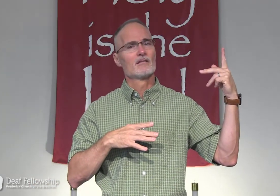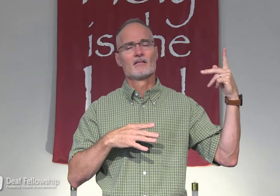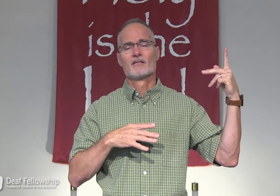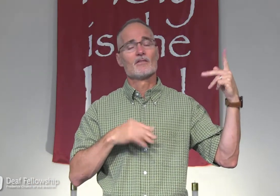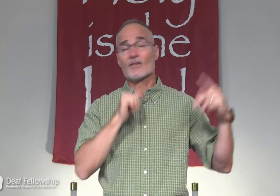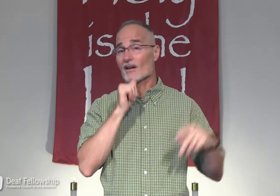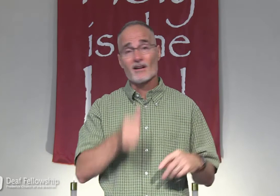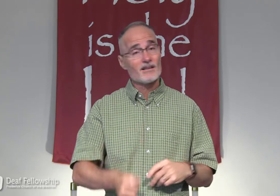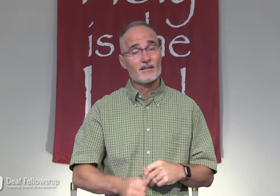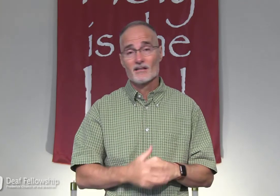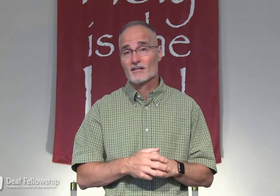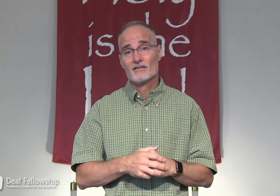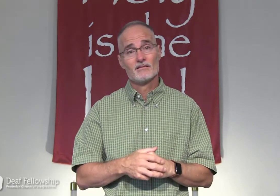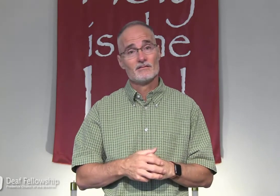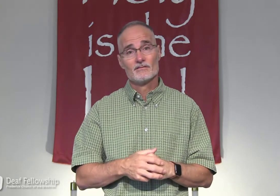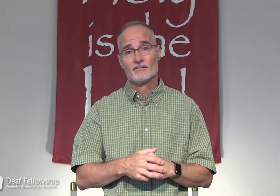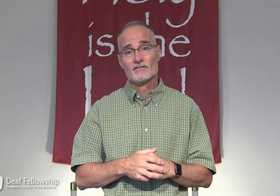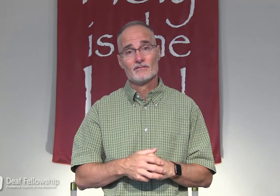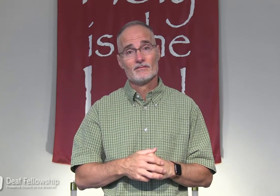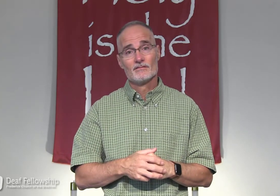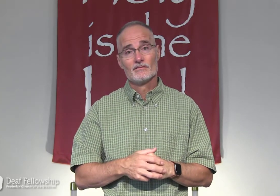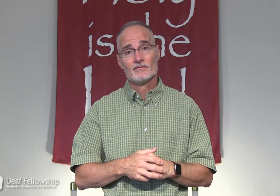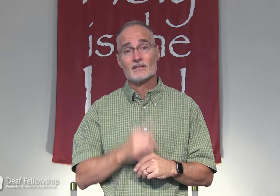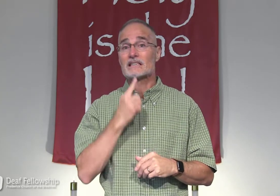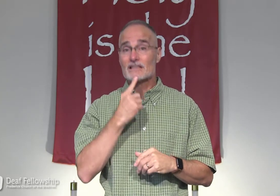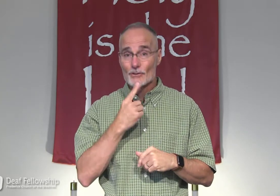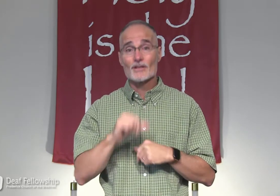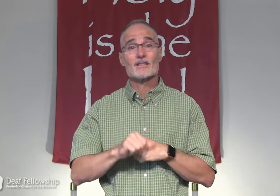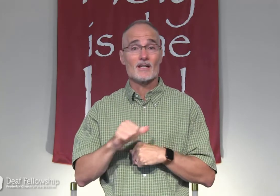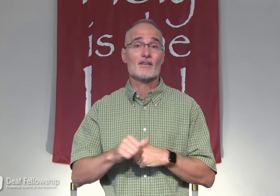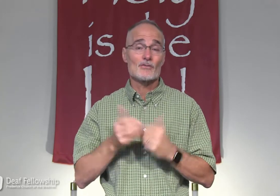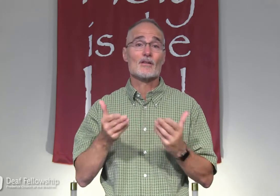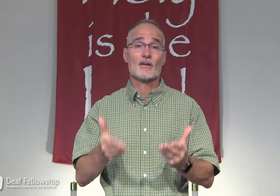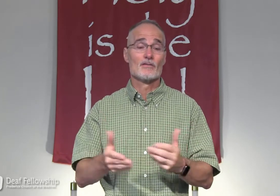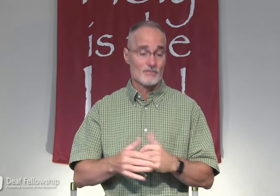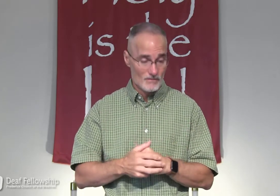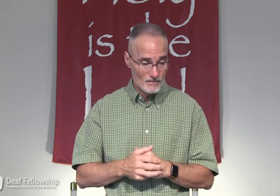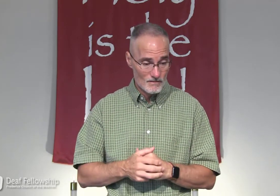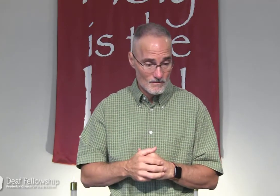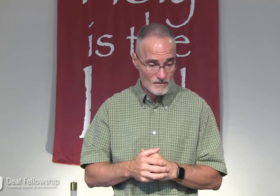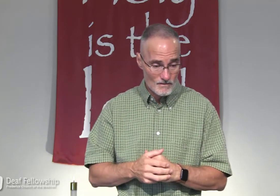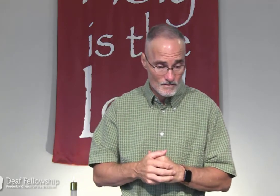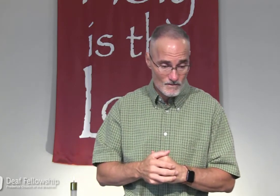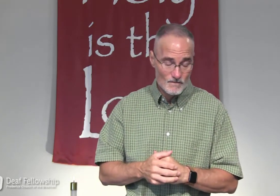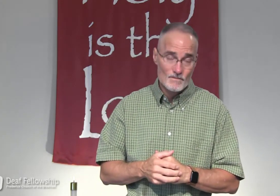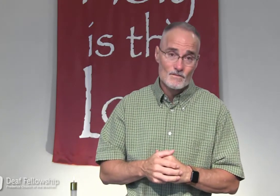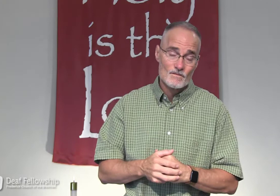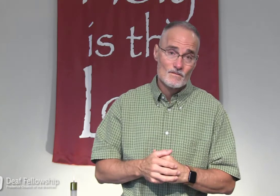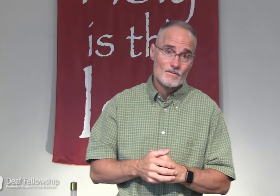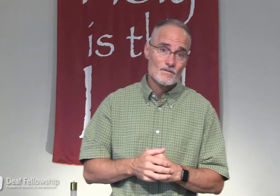that you and God are fine. But you aren't. There's a serious danger there.